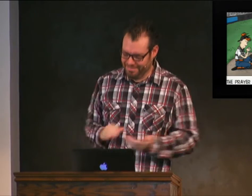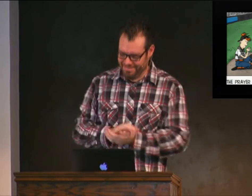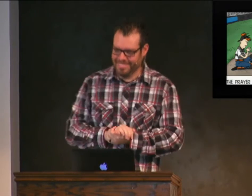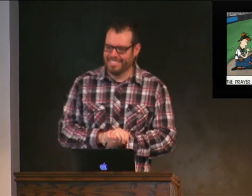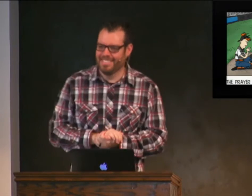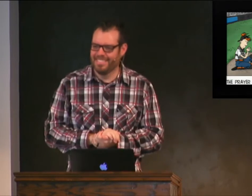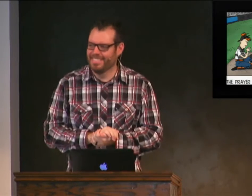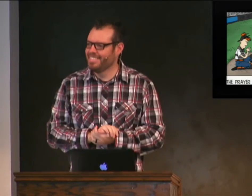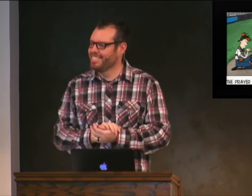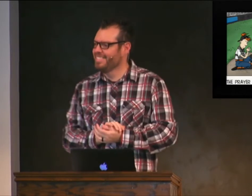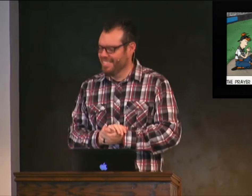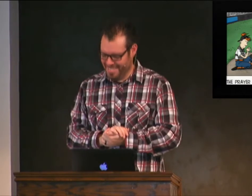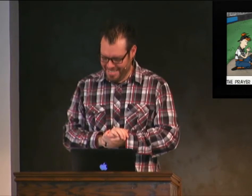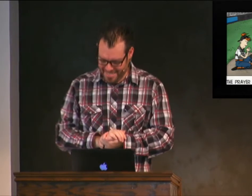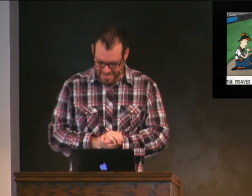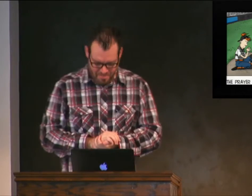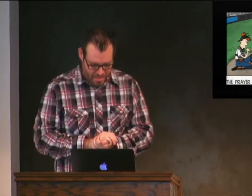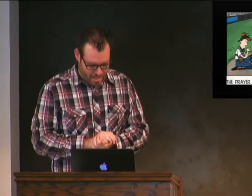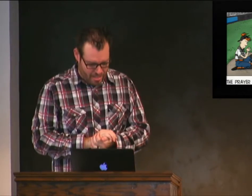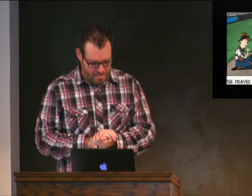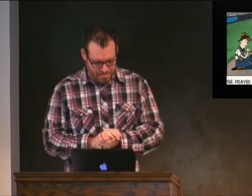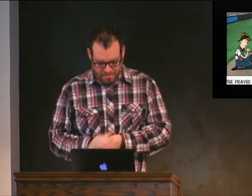Lord.